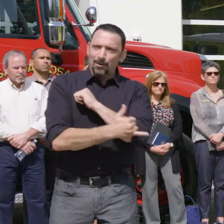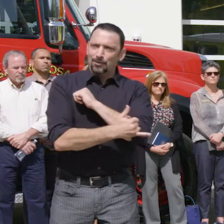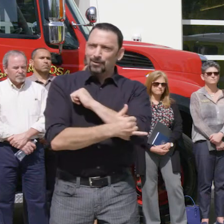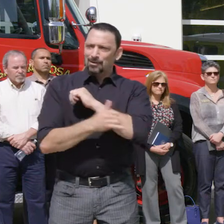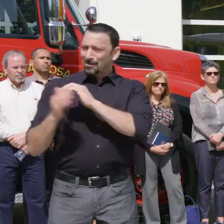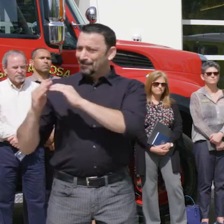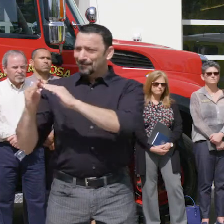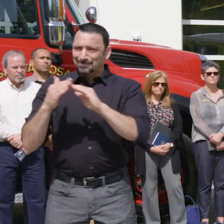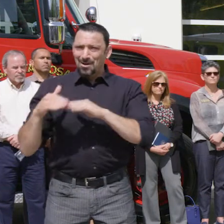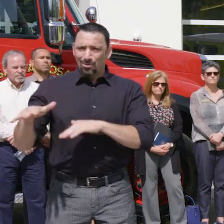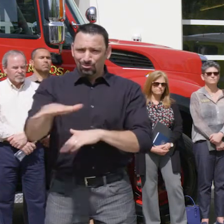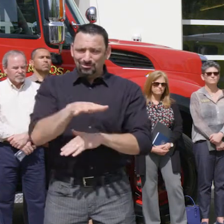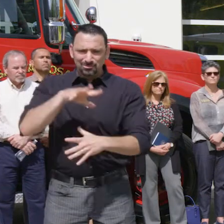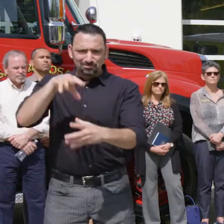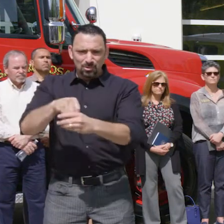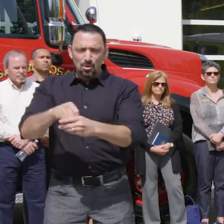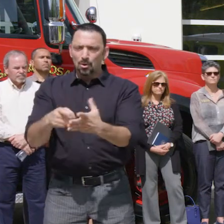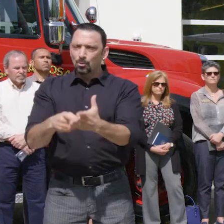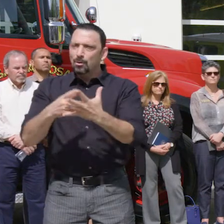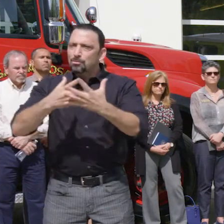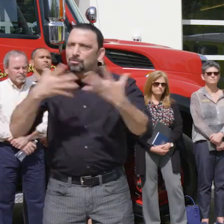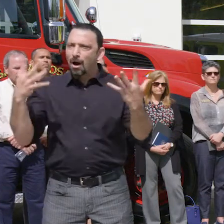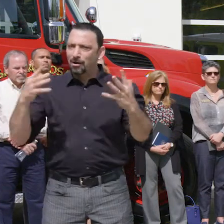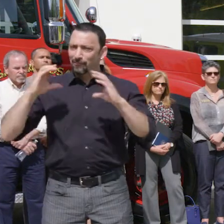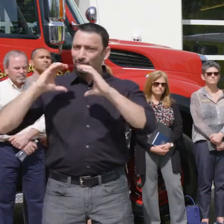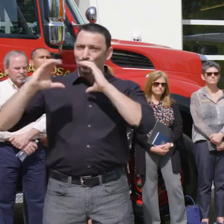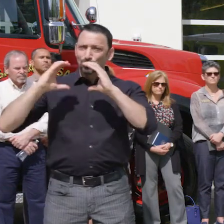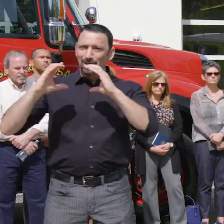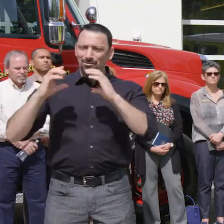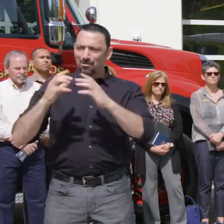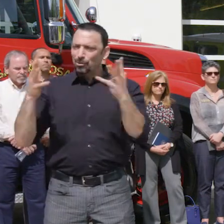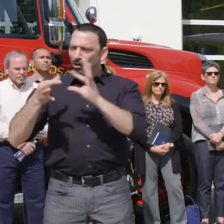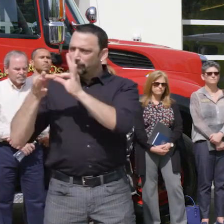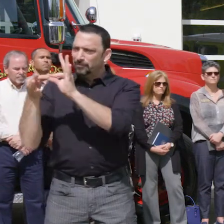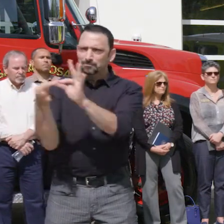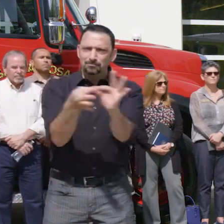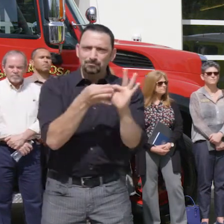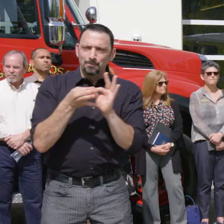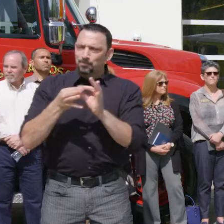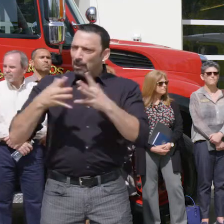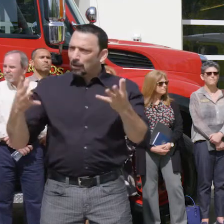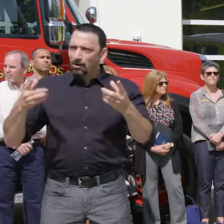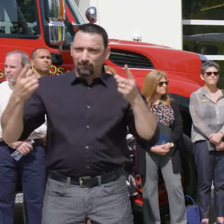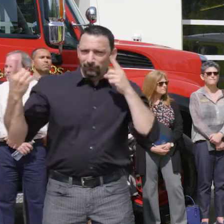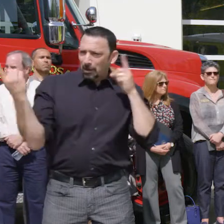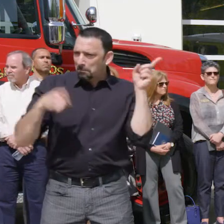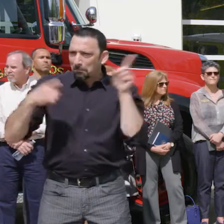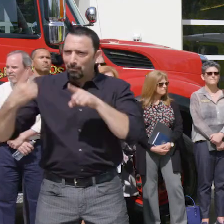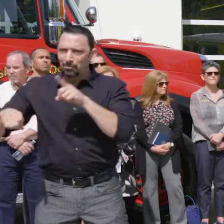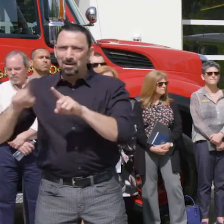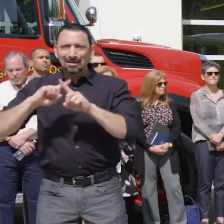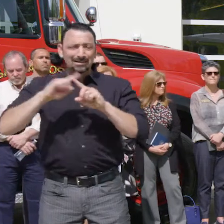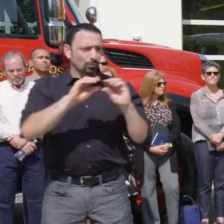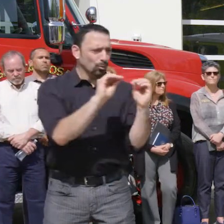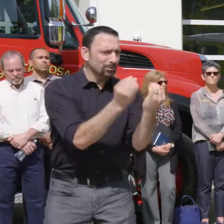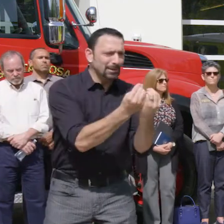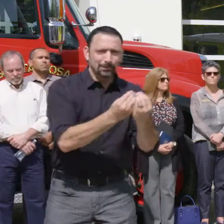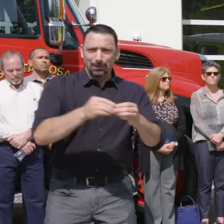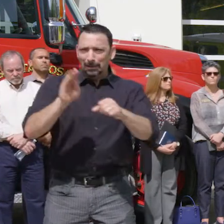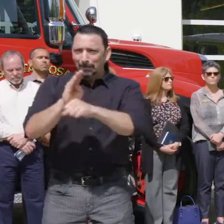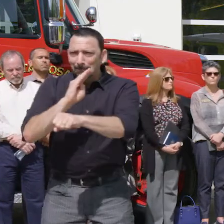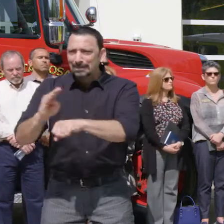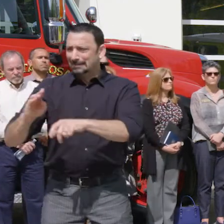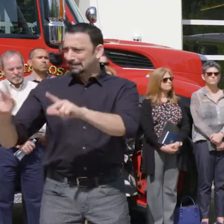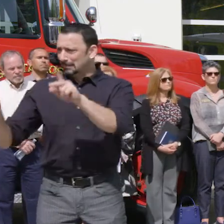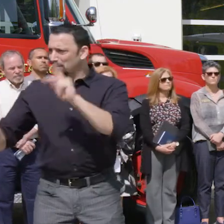That took a tremendous amount of coordination, and we could not have done that alone. This had to be a whole